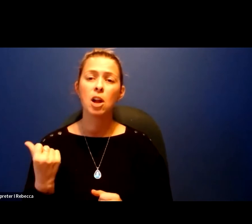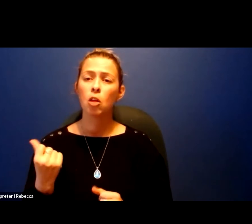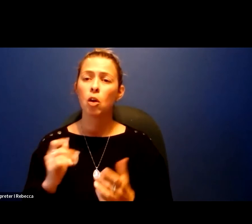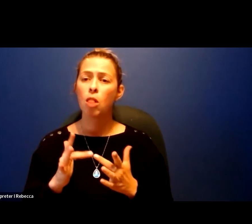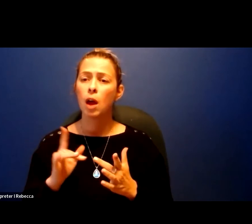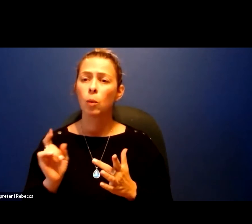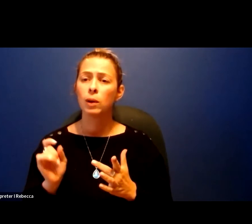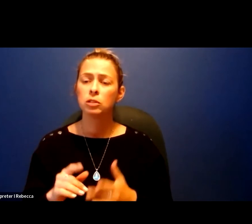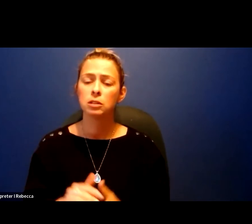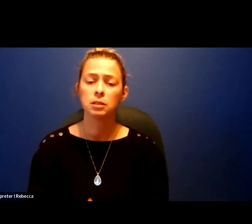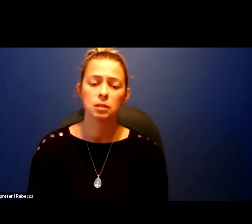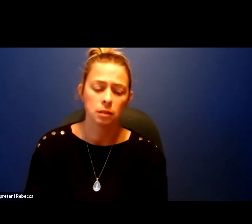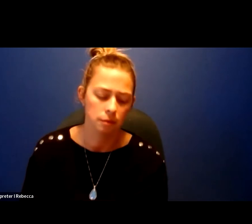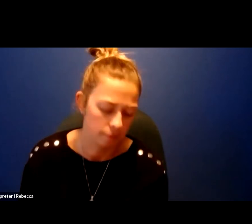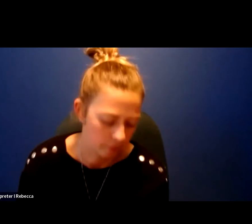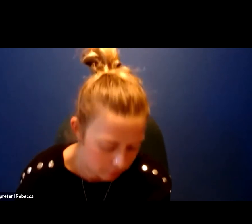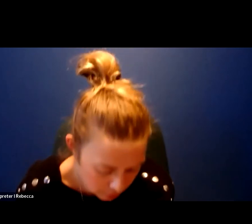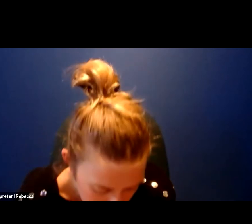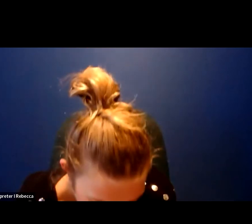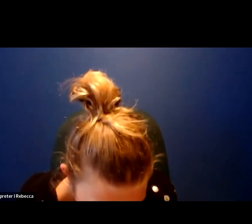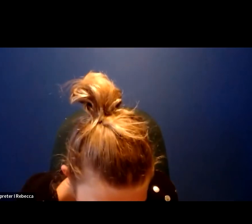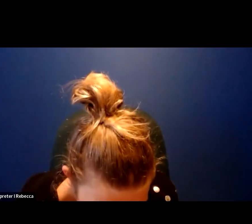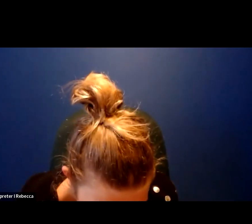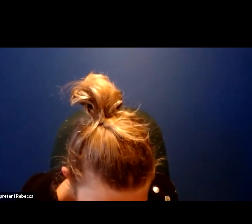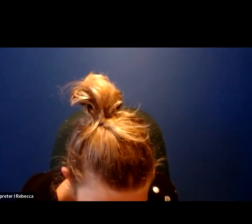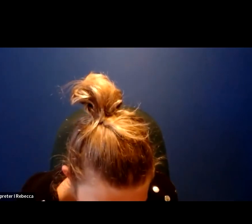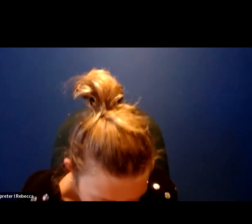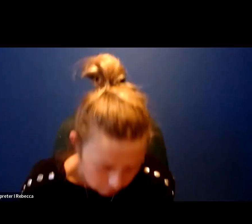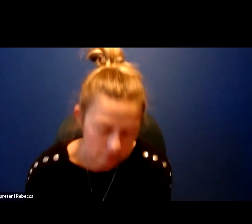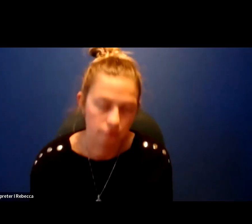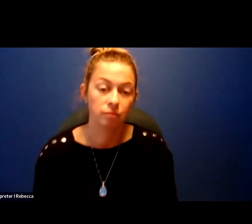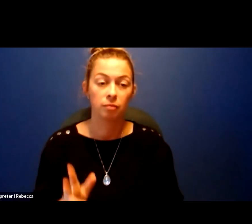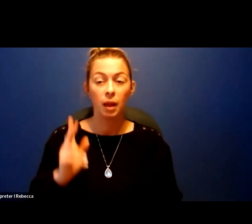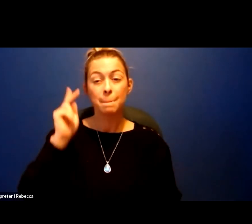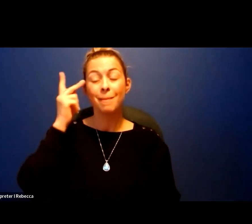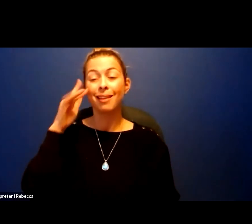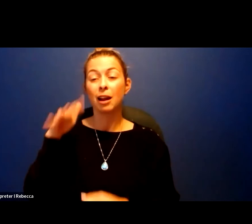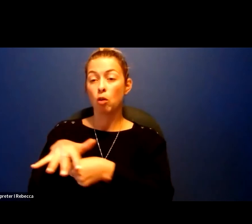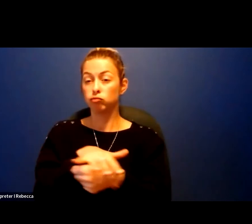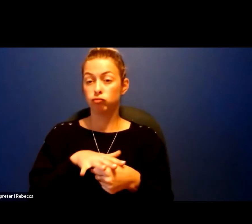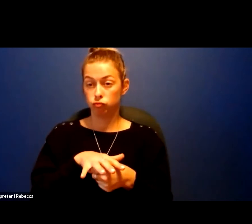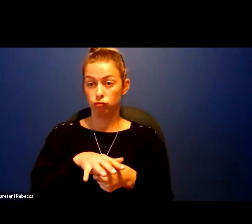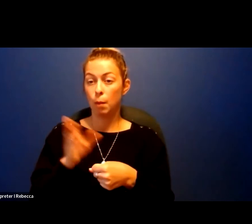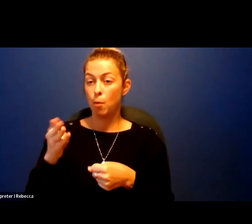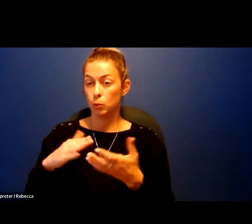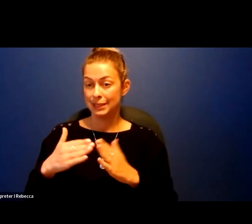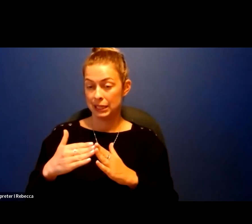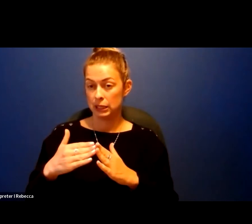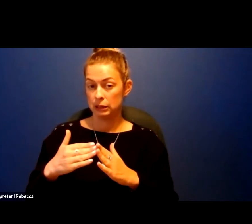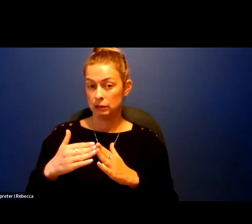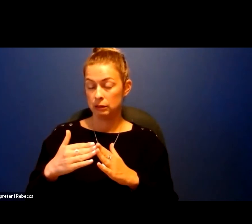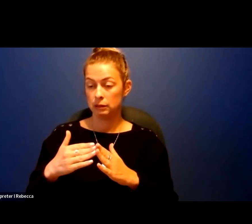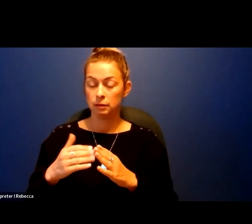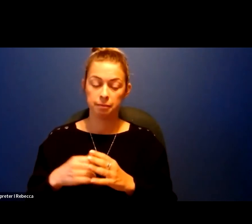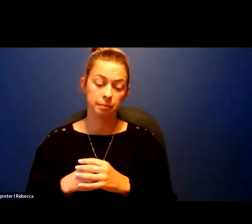online question? What is the political landscape of Baltimore City? What party is most dominant, and what is the primary agenda of